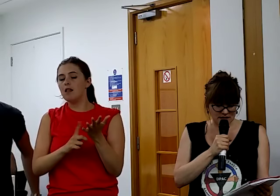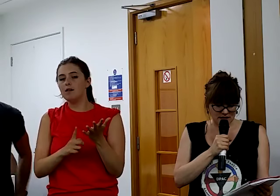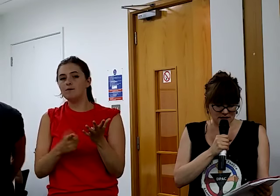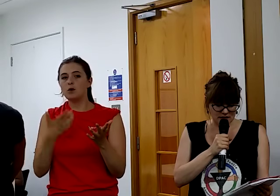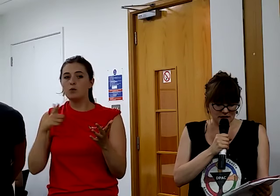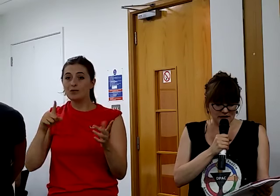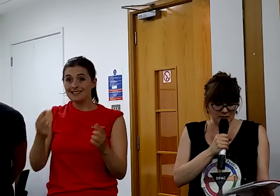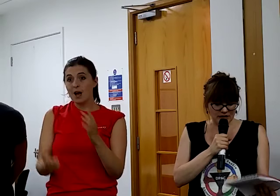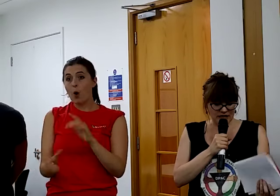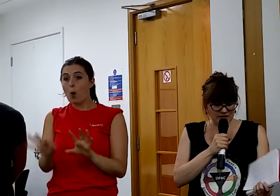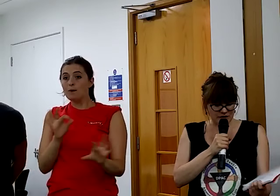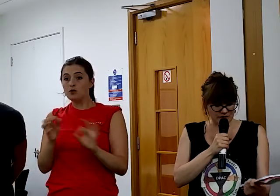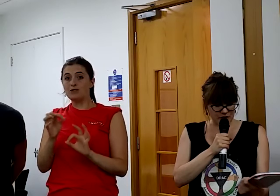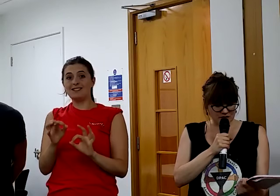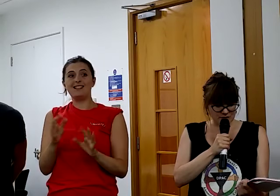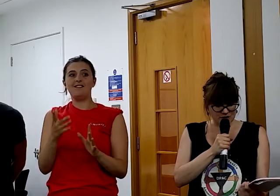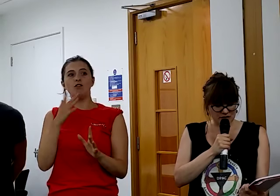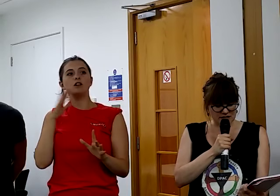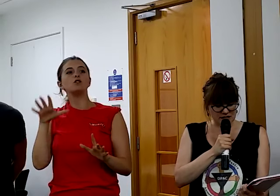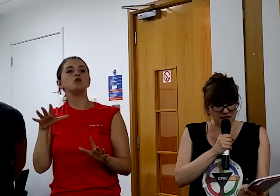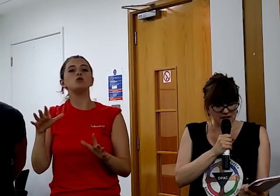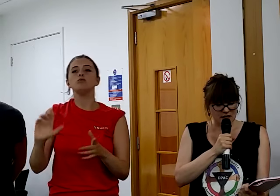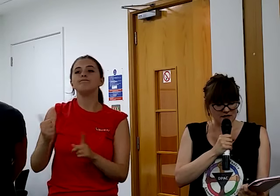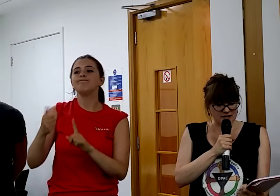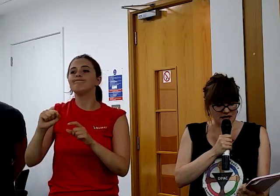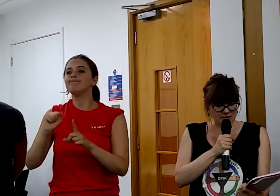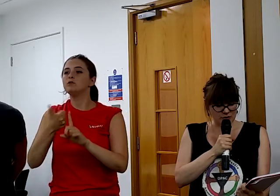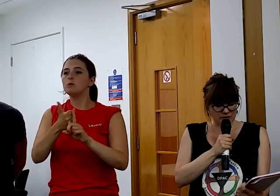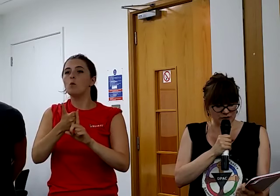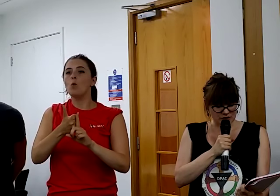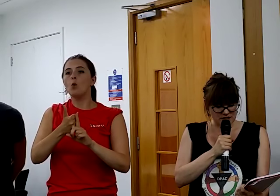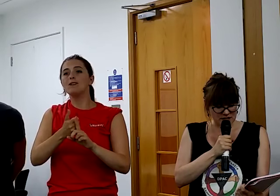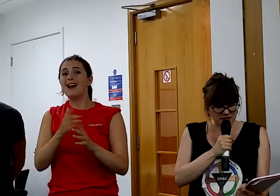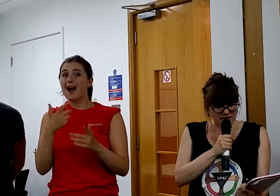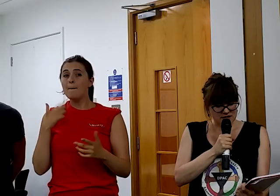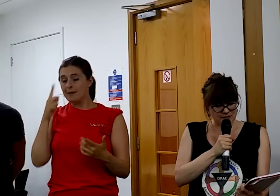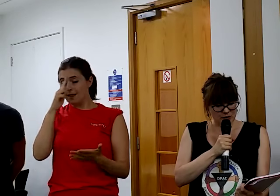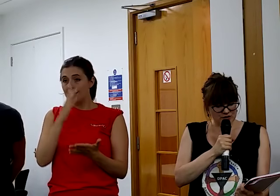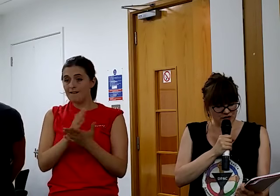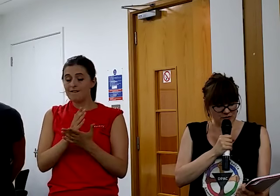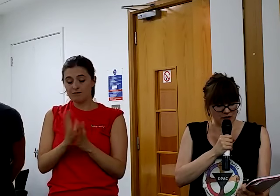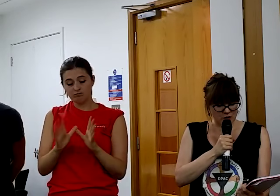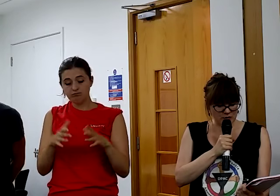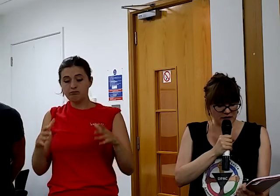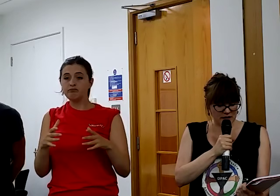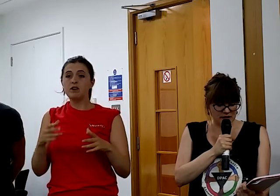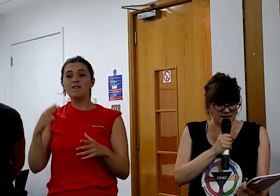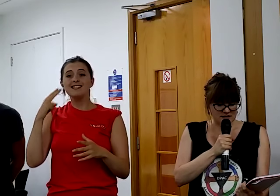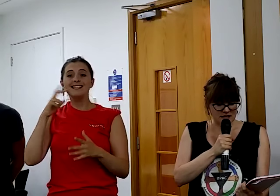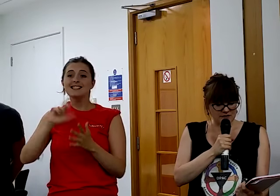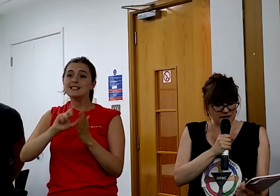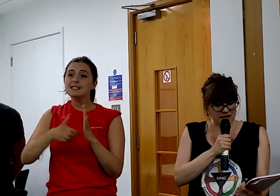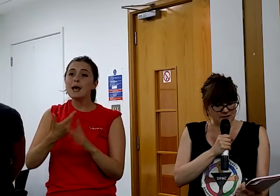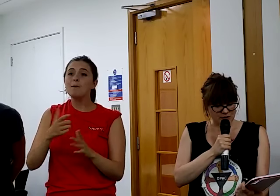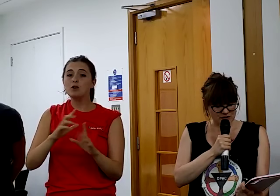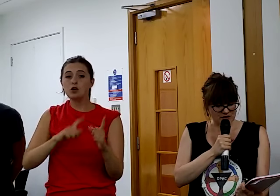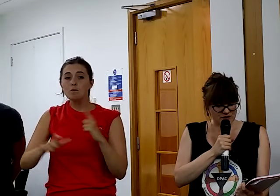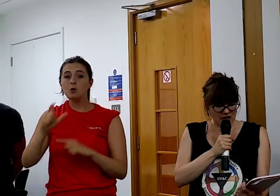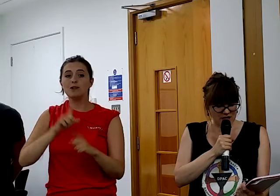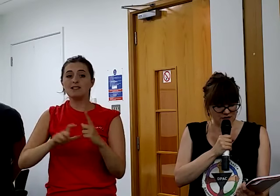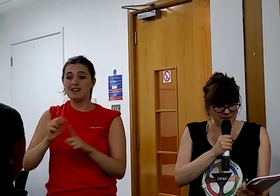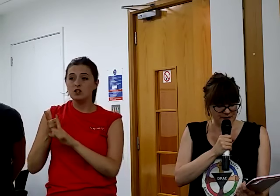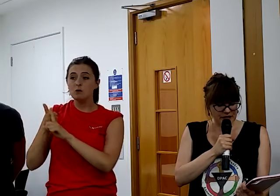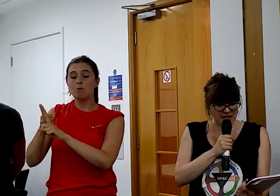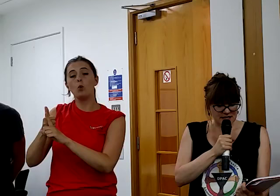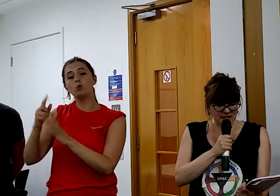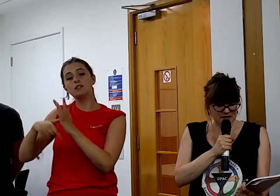our society, and I believe that the vast majority of the disabled community support Jeremy Corbyn to deliver this